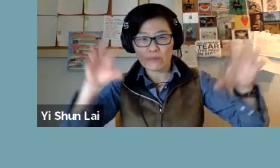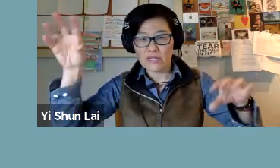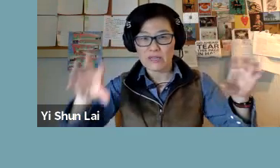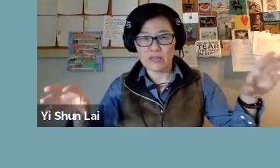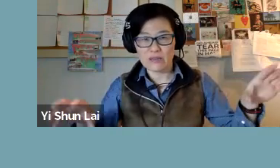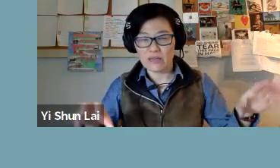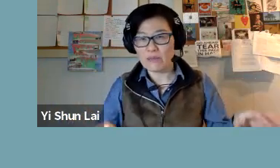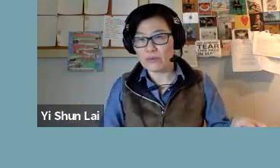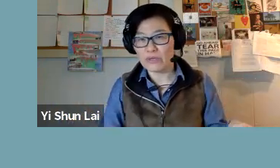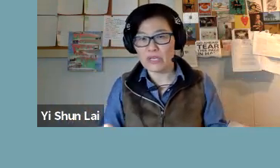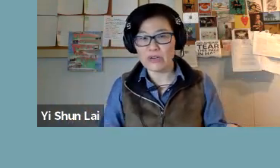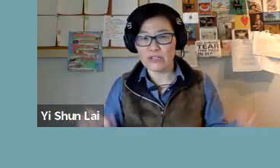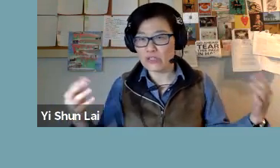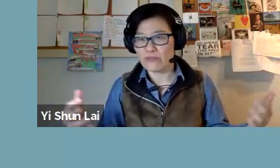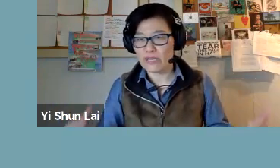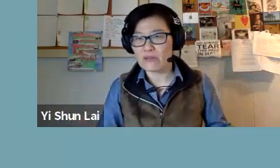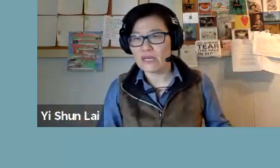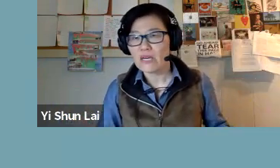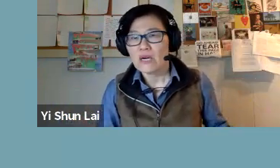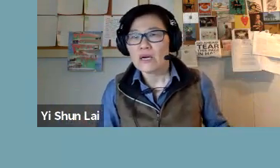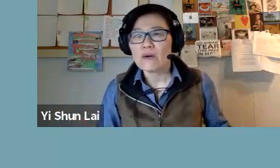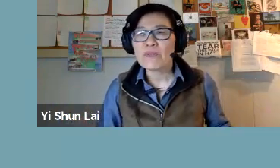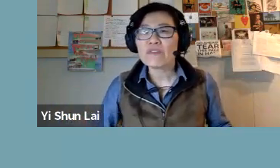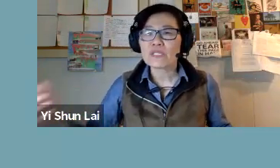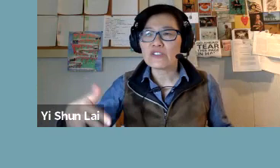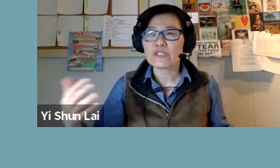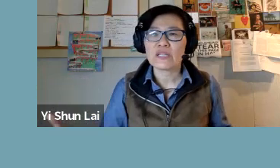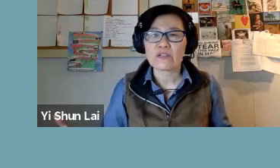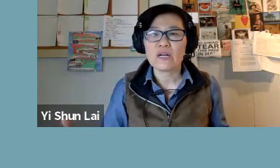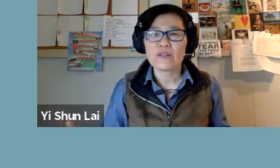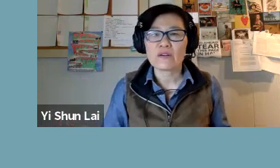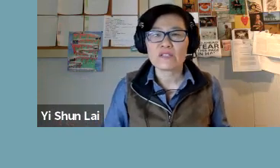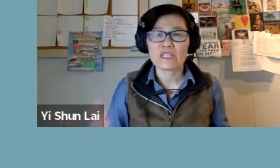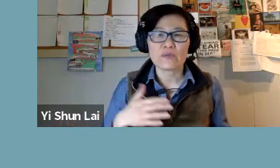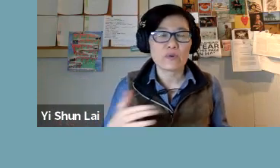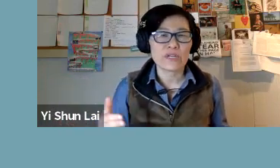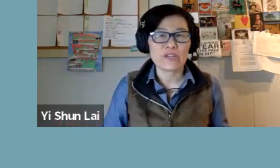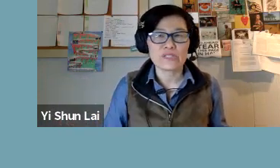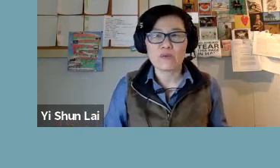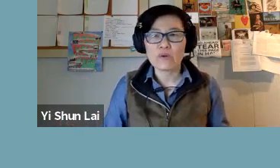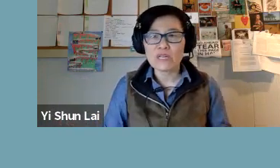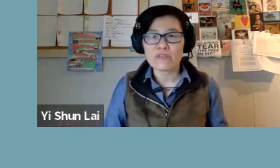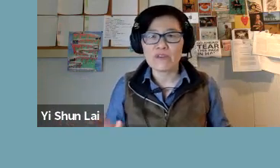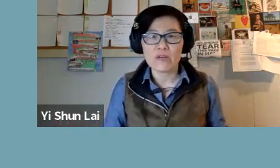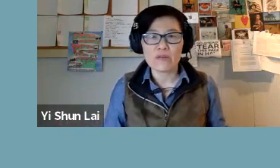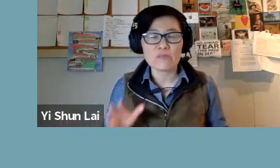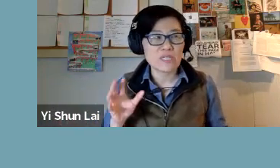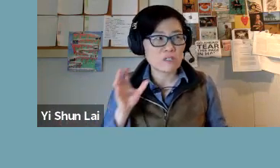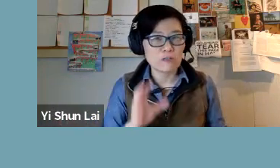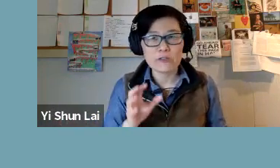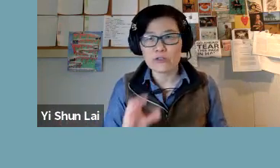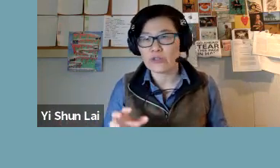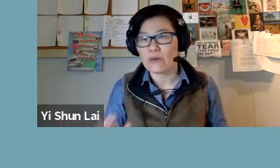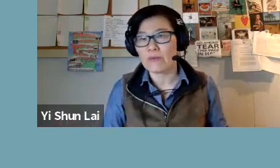here or plug in the name of your book here and you should be fine, okay? And of course, as you'll see later on, there are successful query letters that won't even follow this